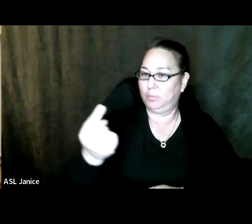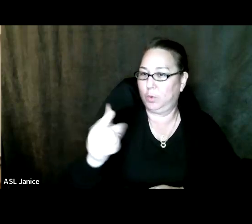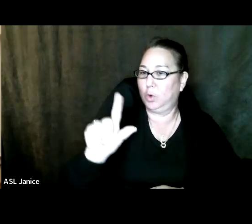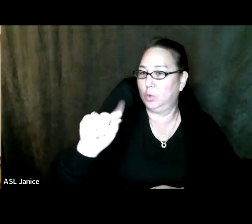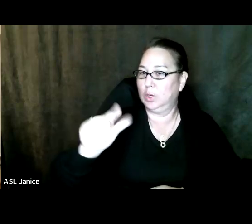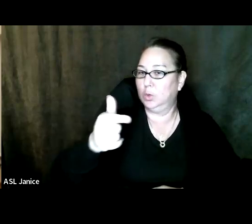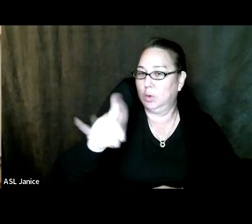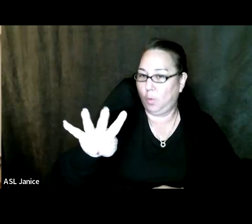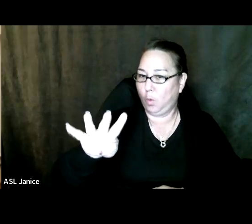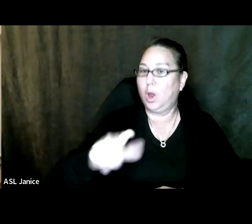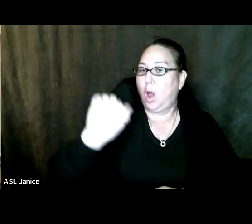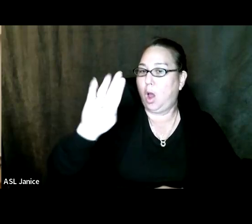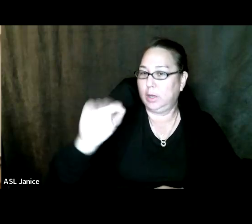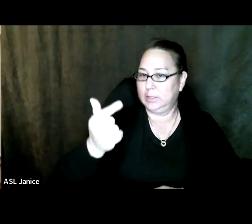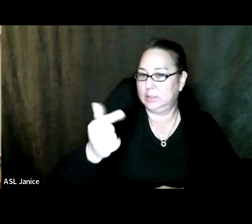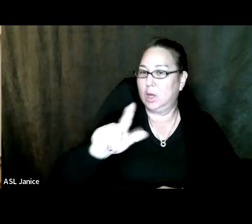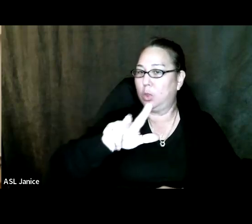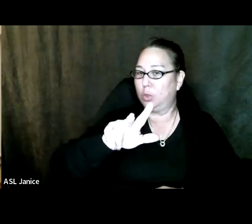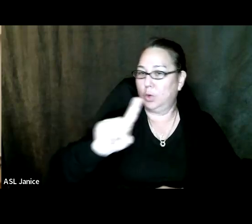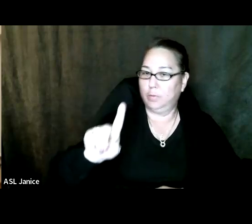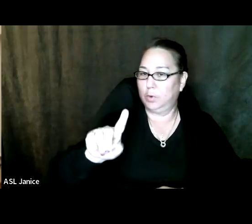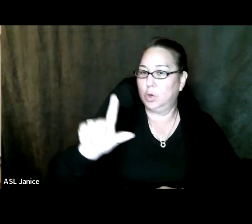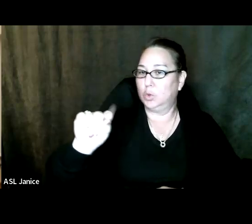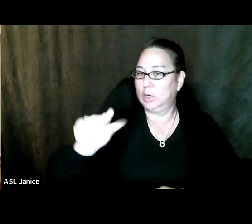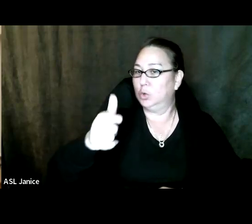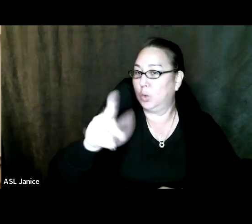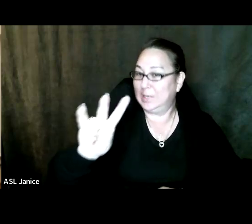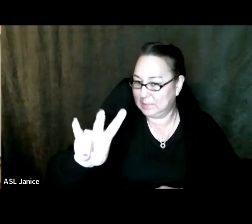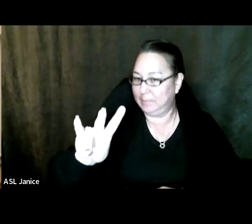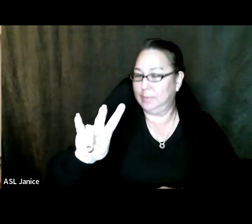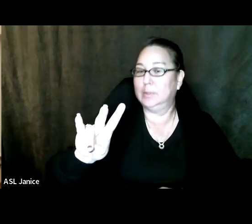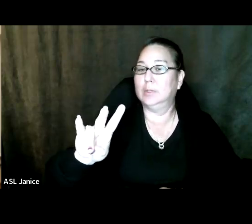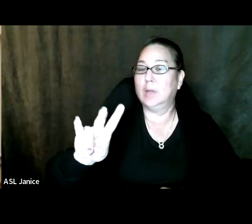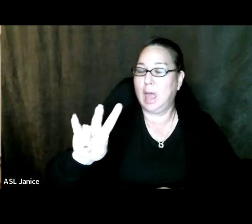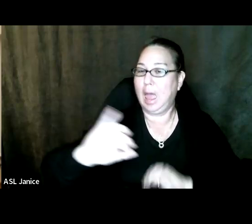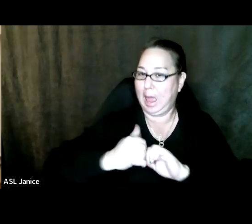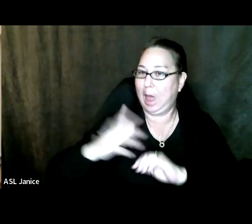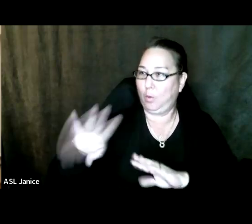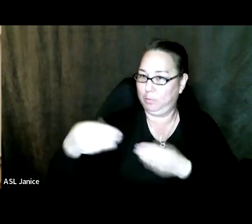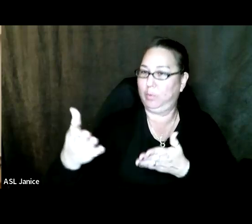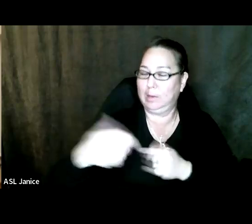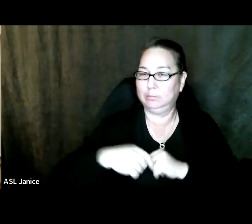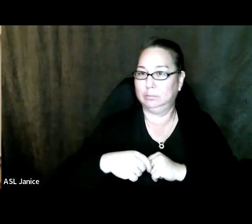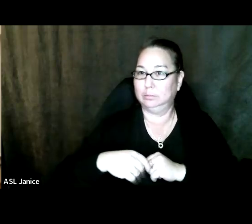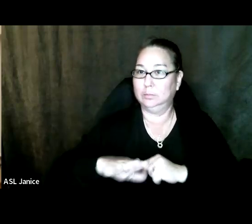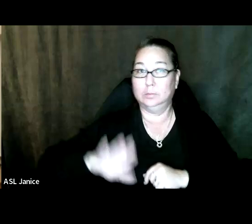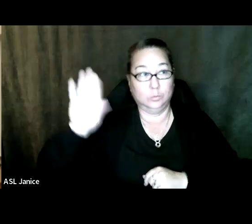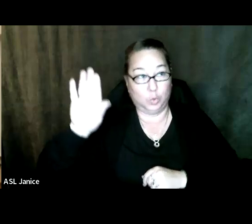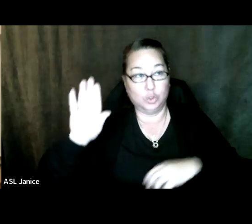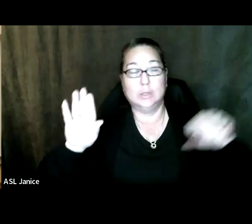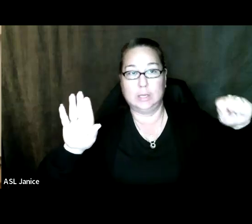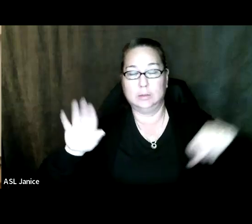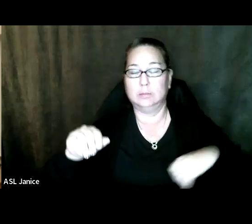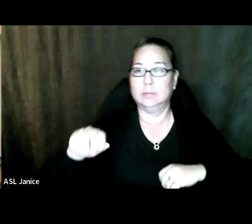September 1, 2024 through August 31, 2027, as presented. Is there a motion? So moved. Thank